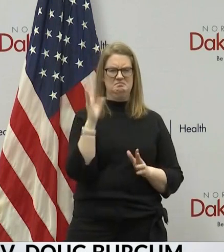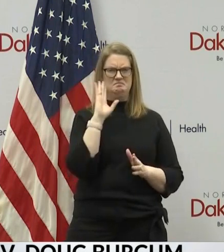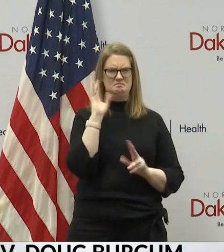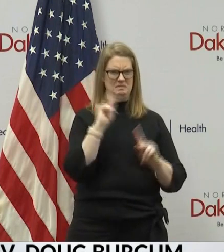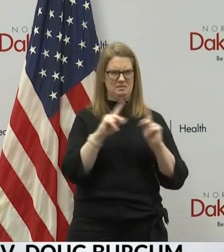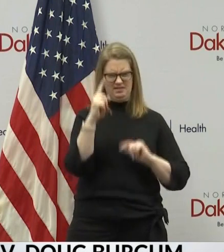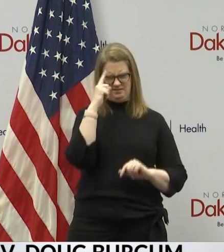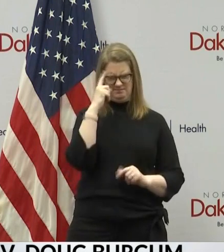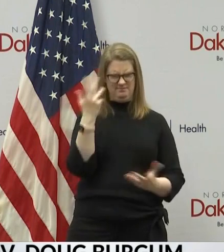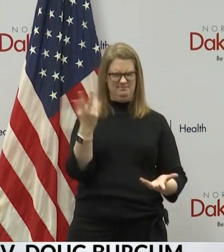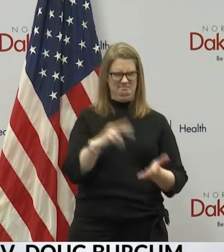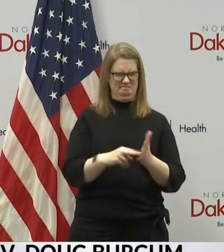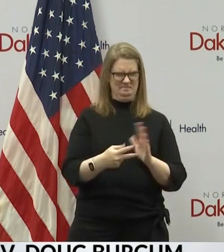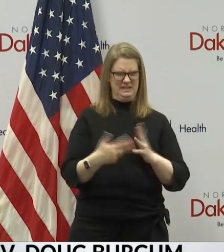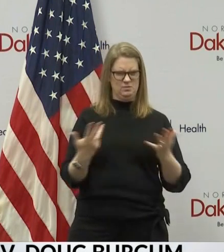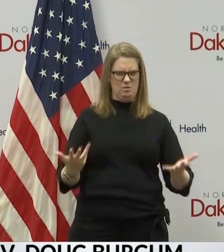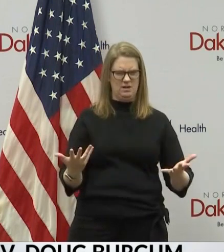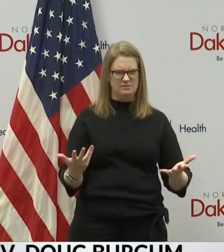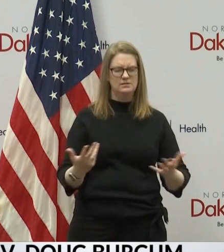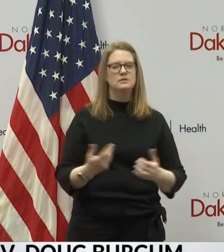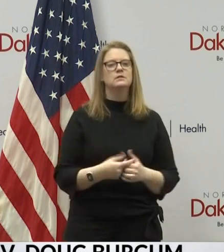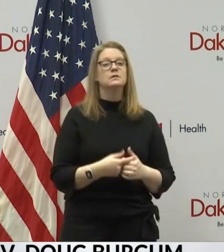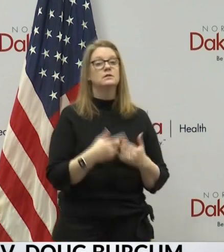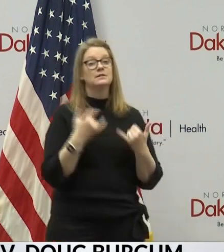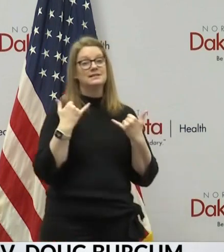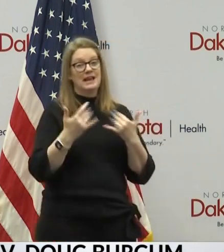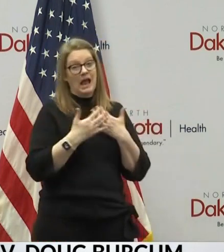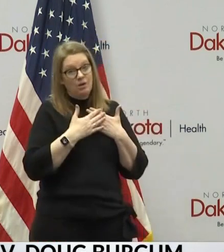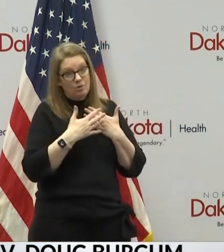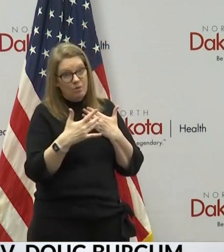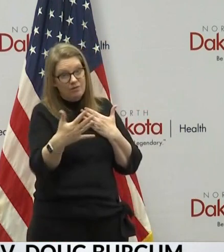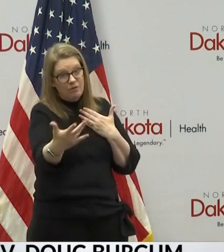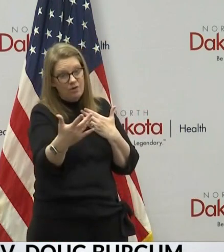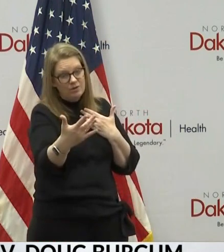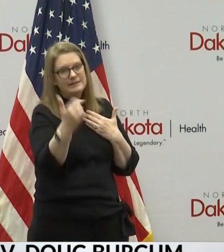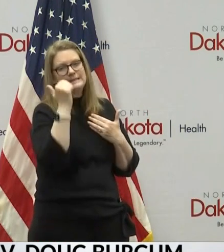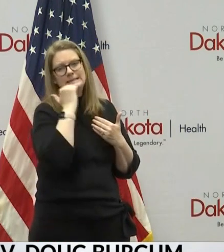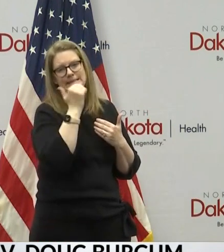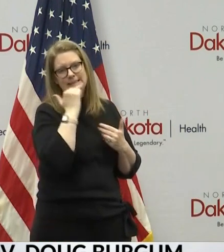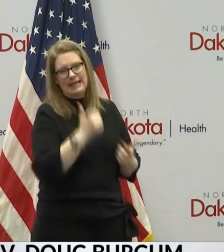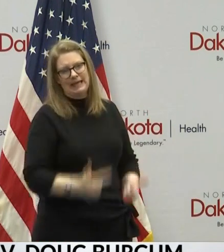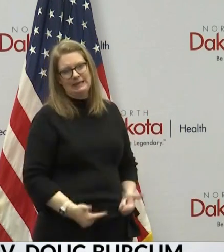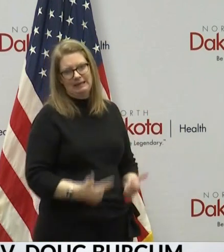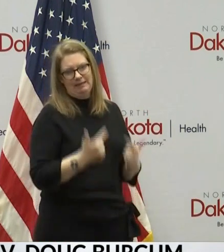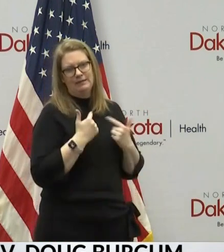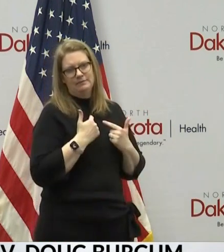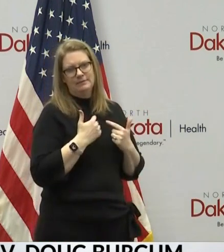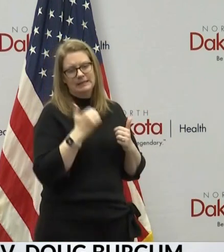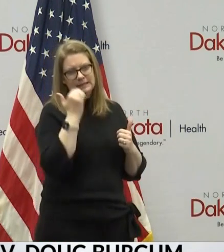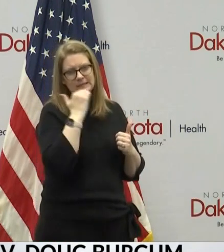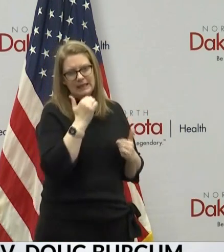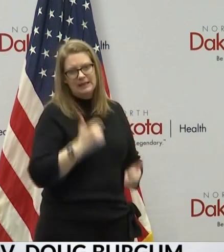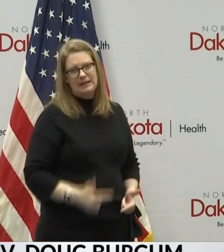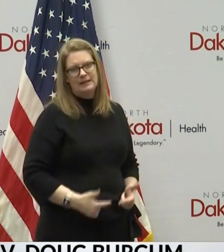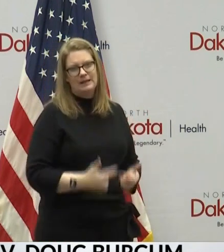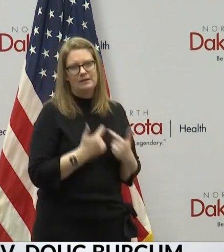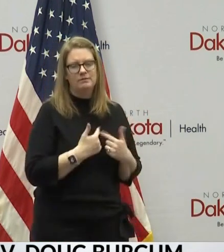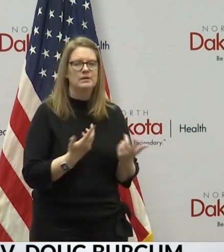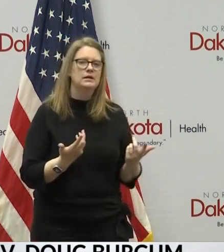ago, and now it's going to be part of our daily life going forward, with a possibility of a